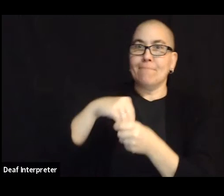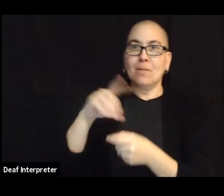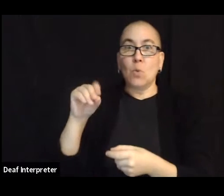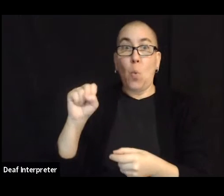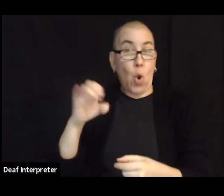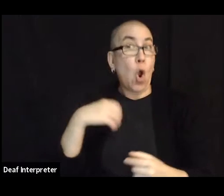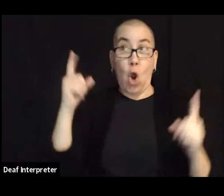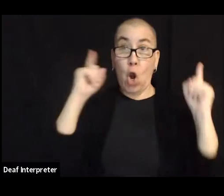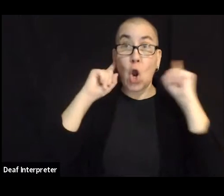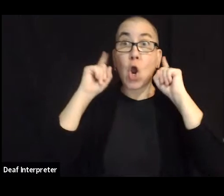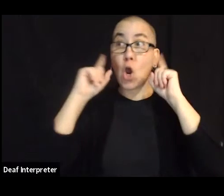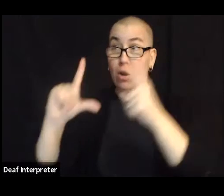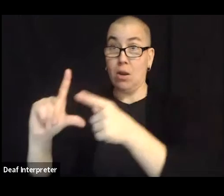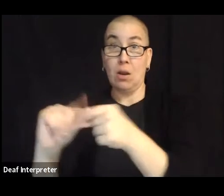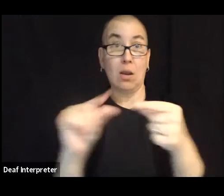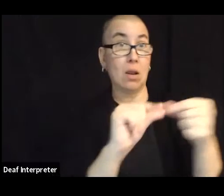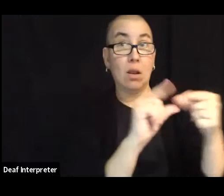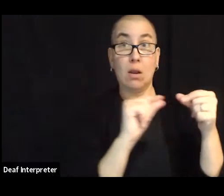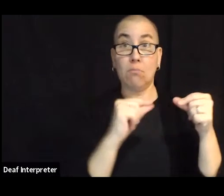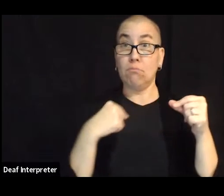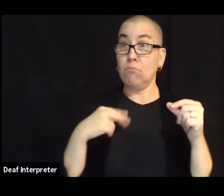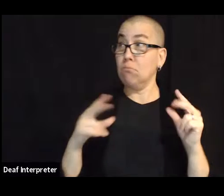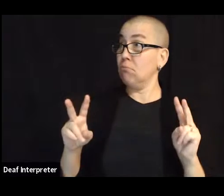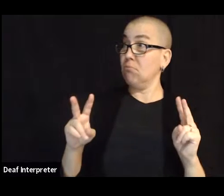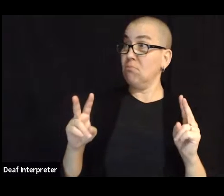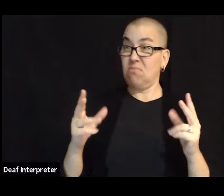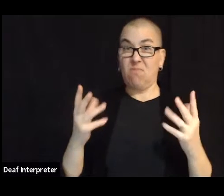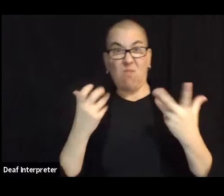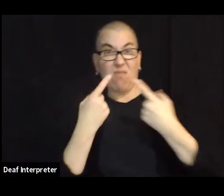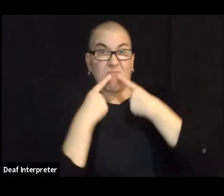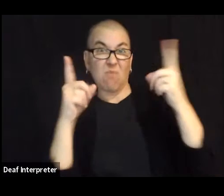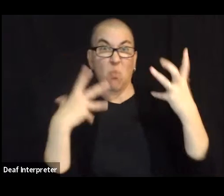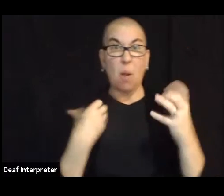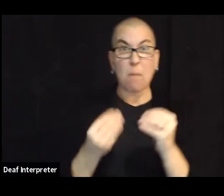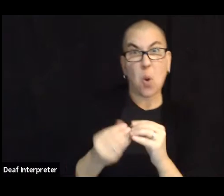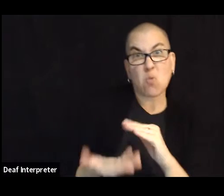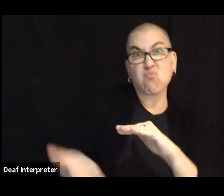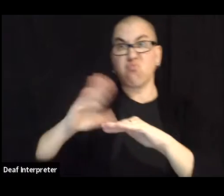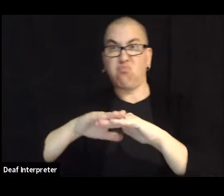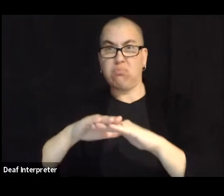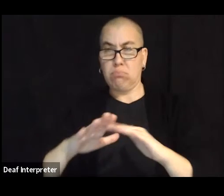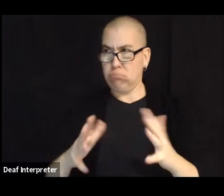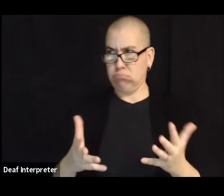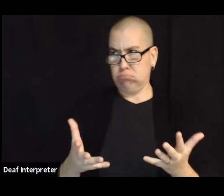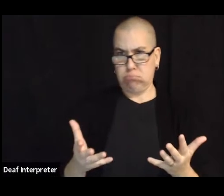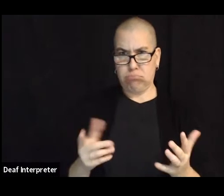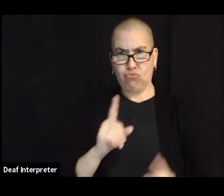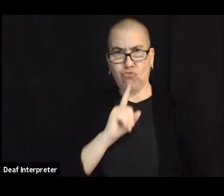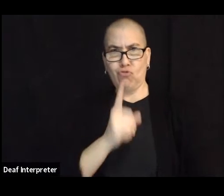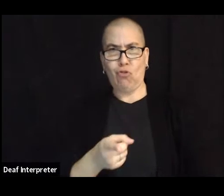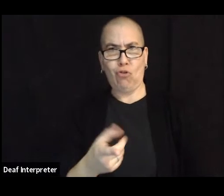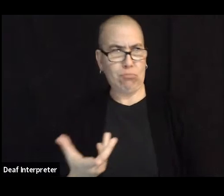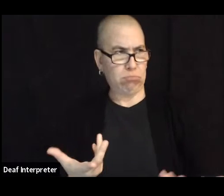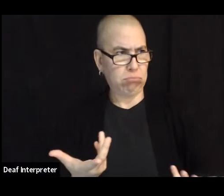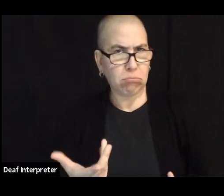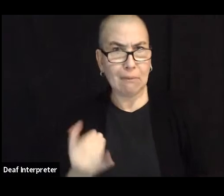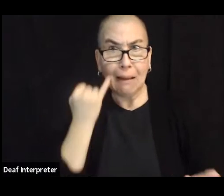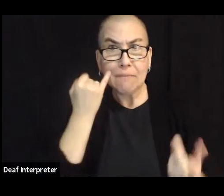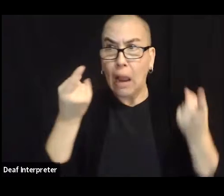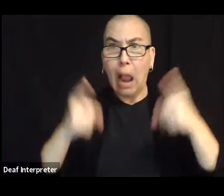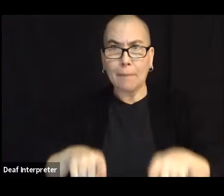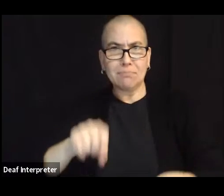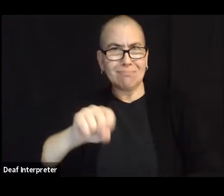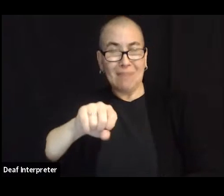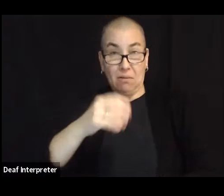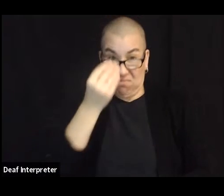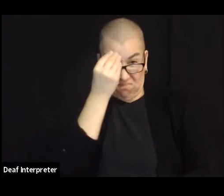we recognize it, and we've been planning to do that. But just want to be clear that there are no doses to put into